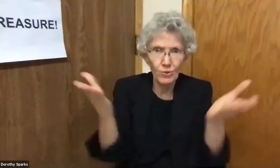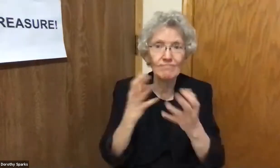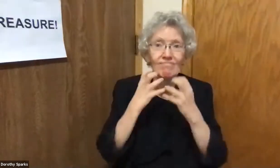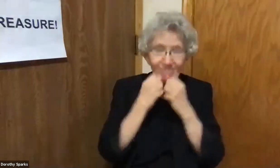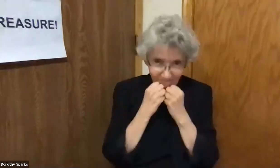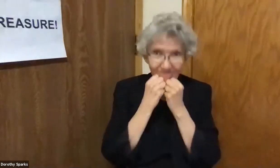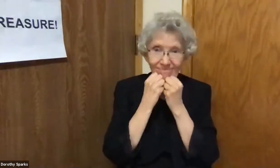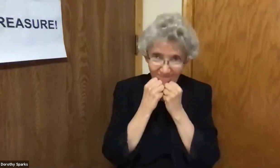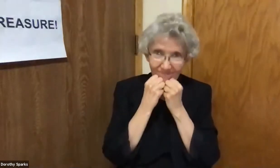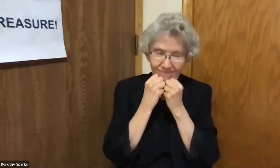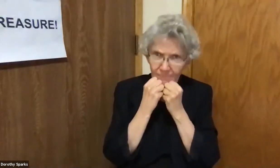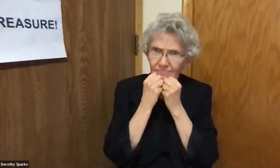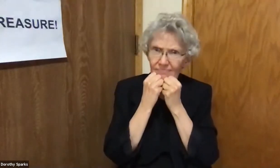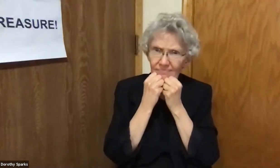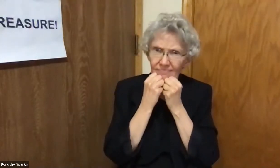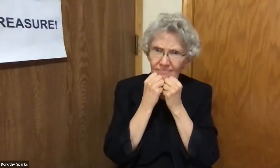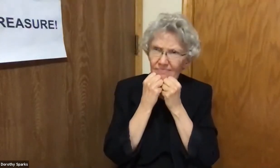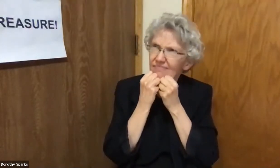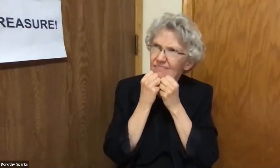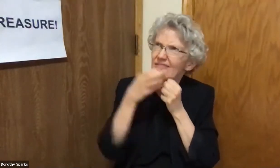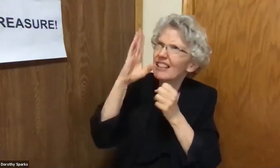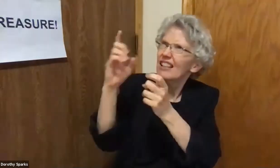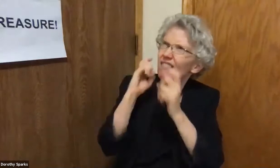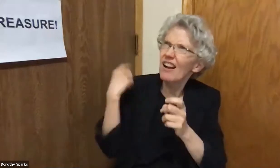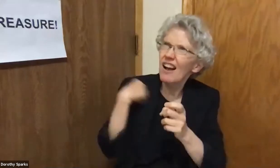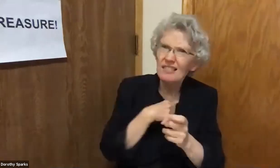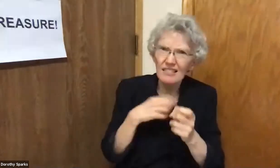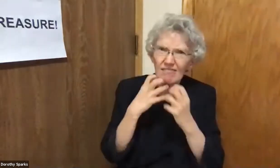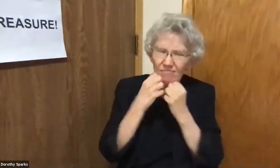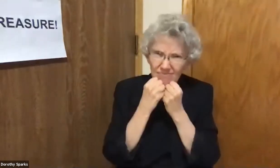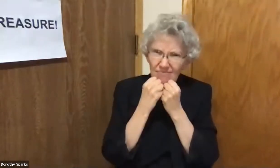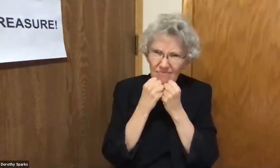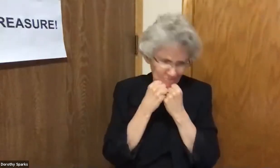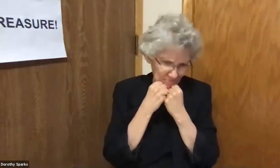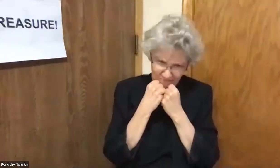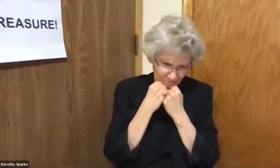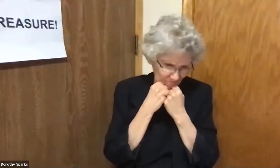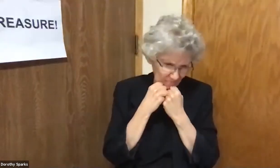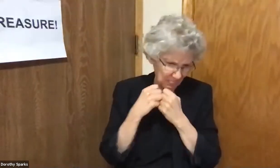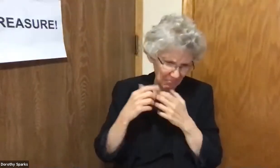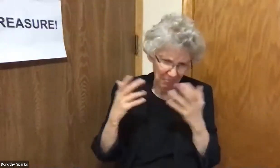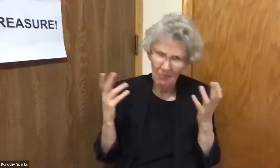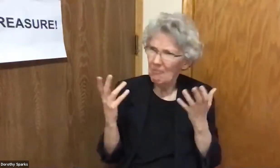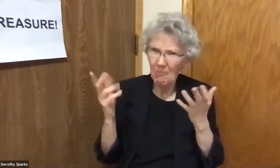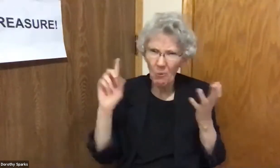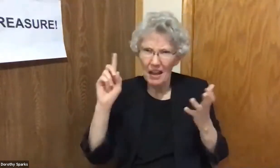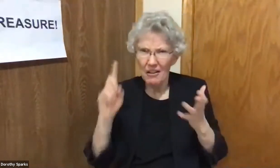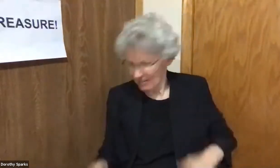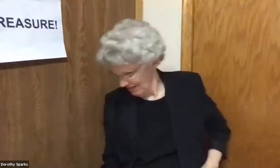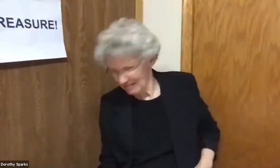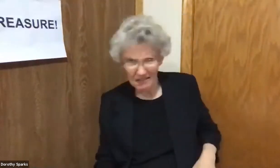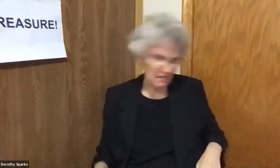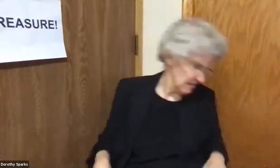But I also want you to know or remind you that God has given us